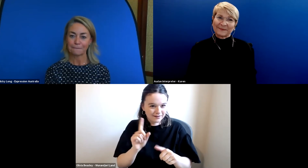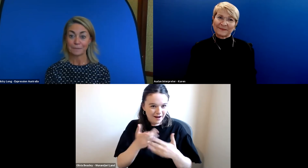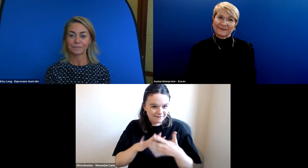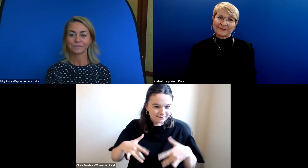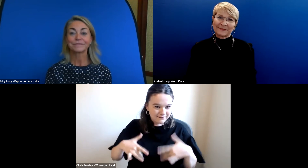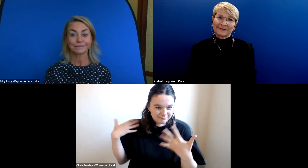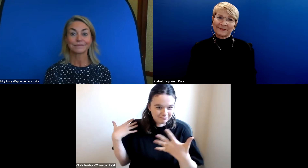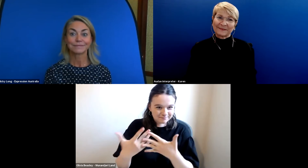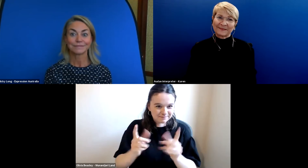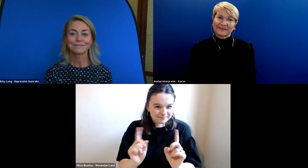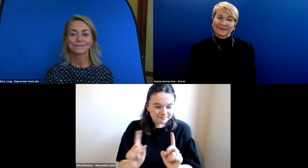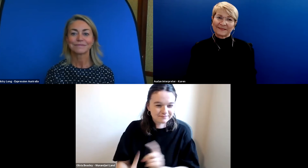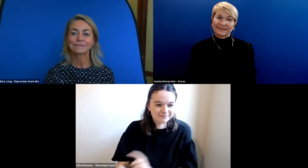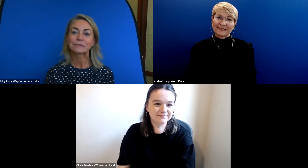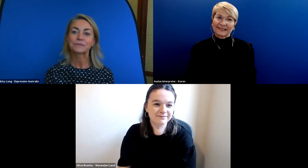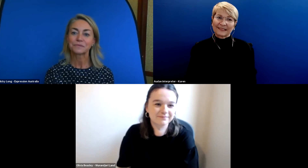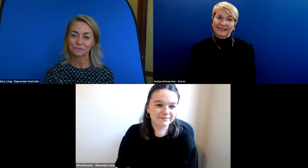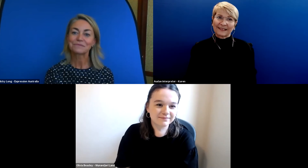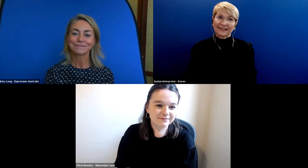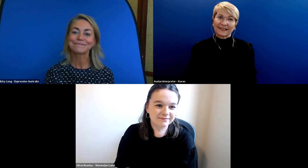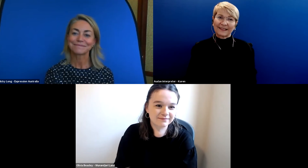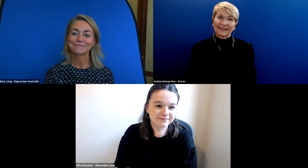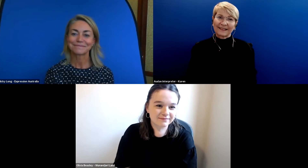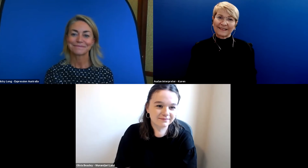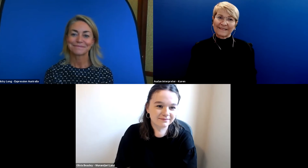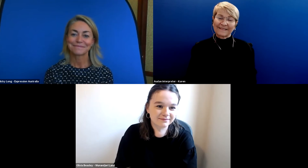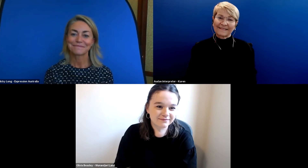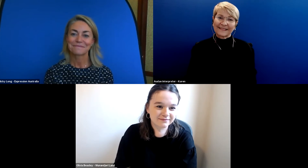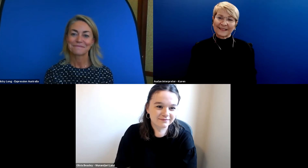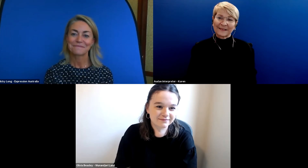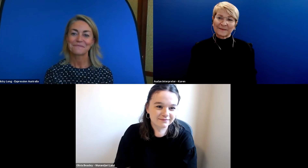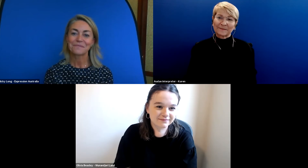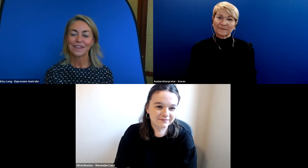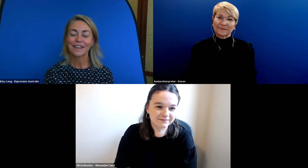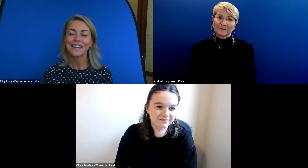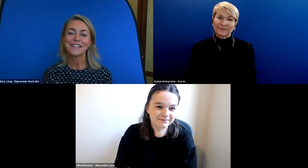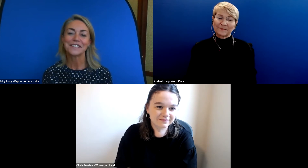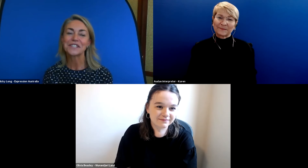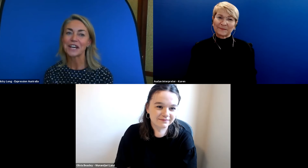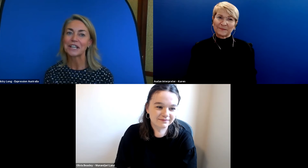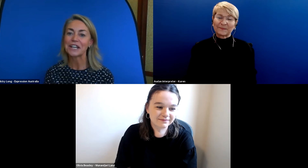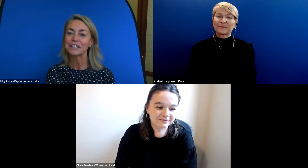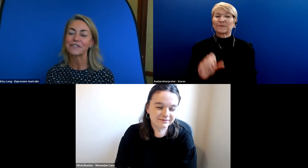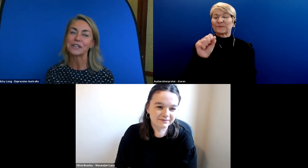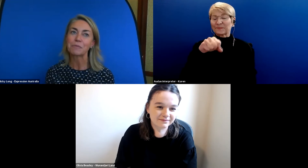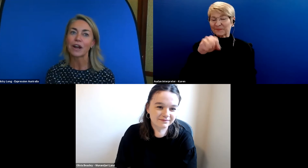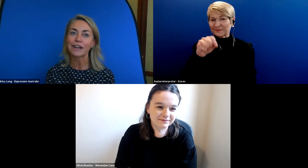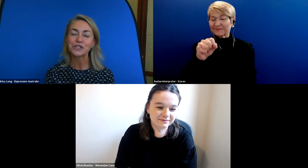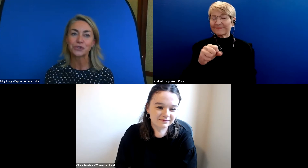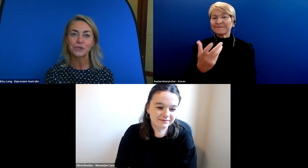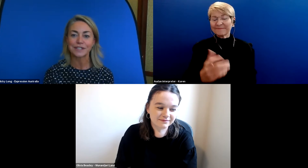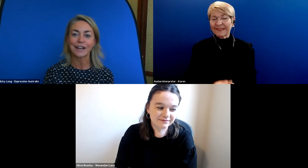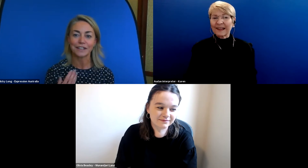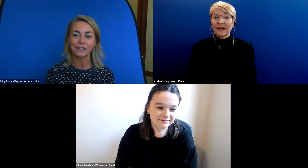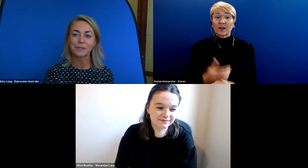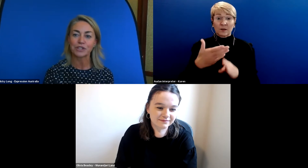the deaf culture and the language and what that's been like. So can you inform us a little bit more about that journey? Yes, Libby, prior